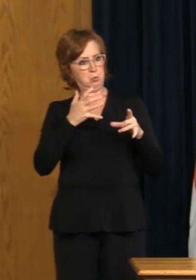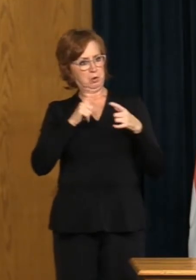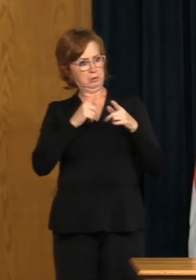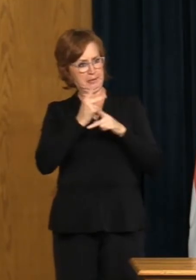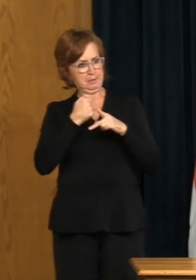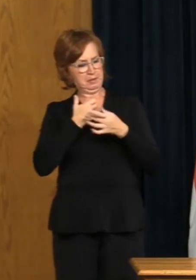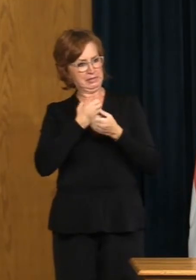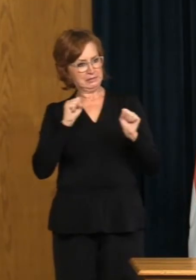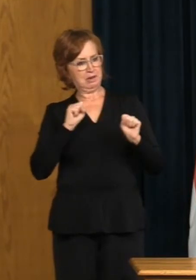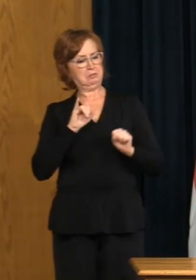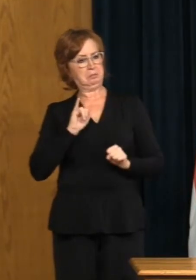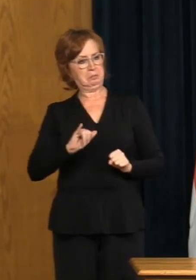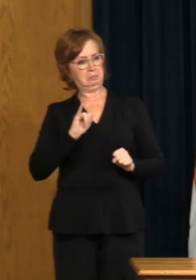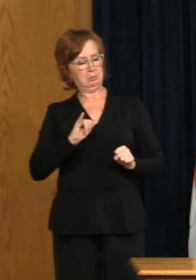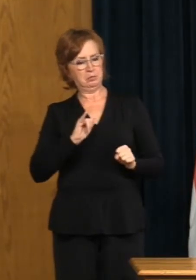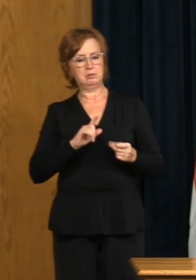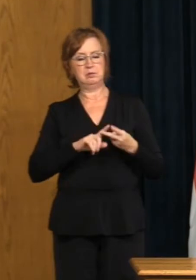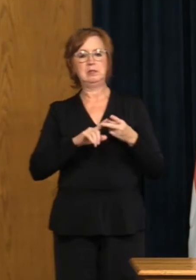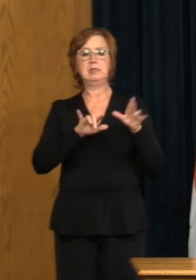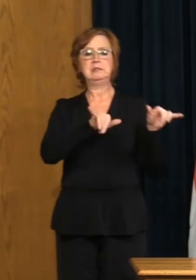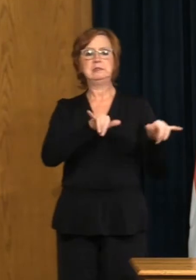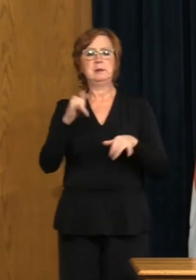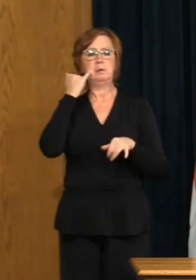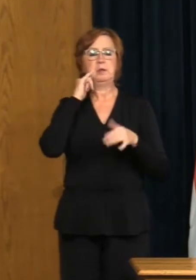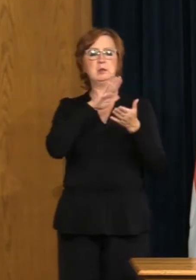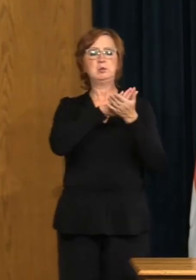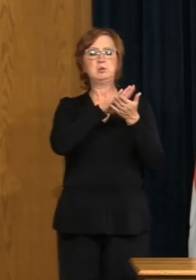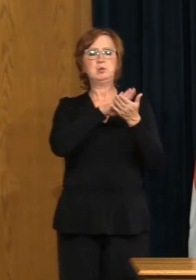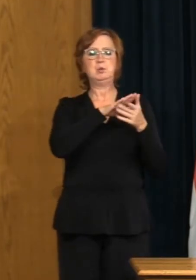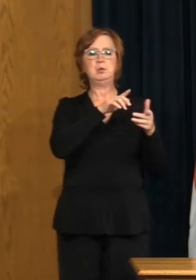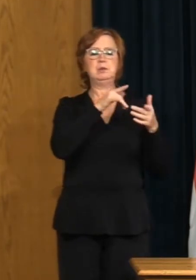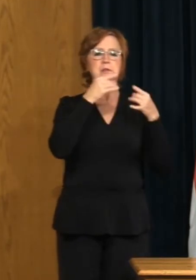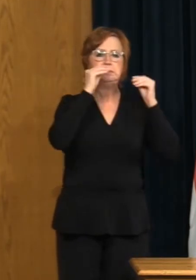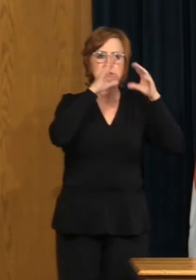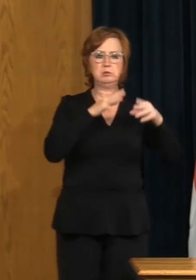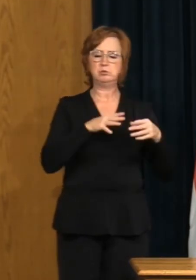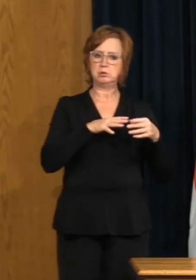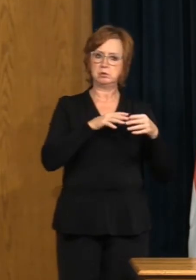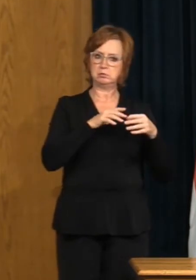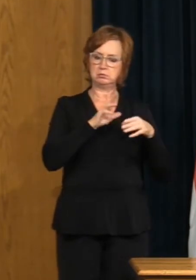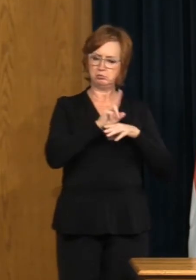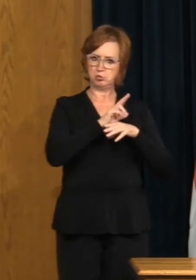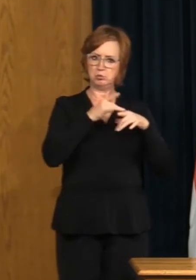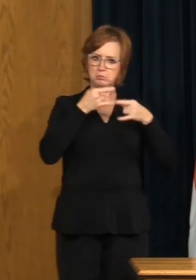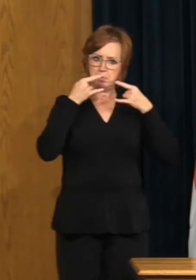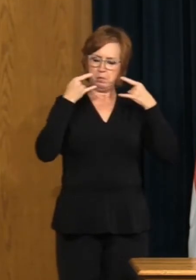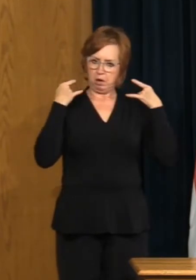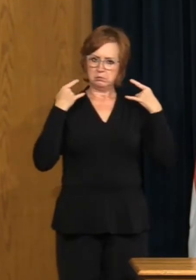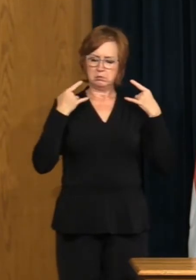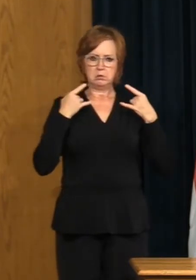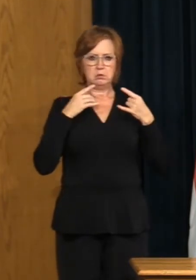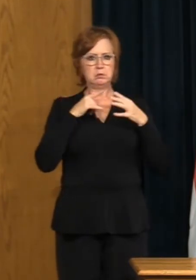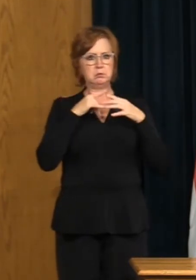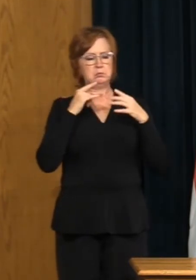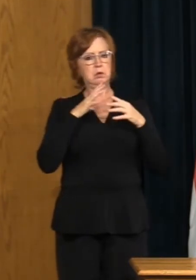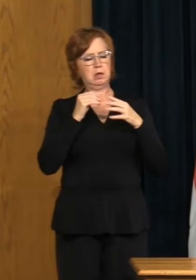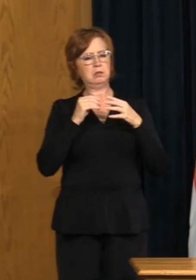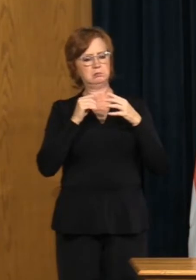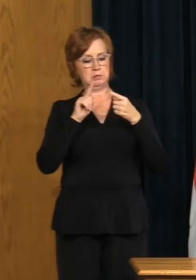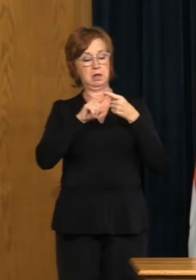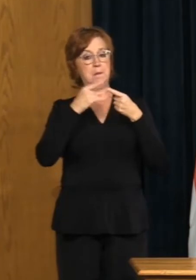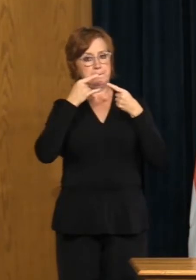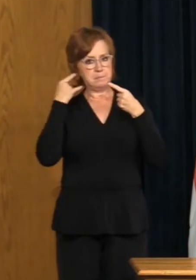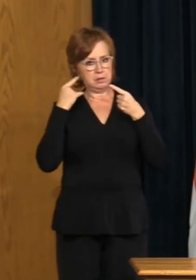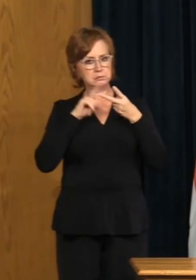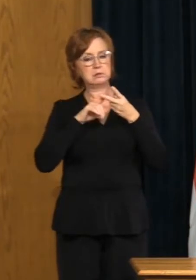required putting a mask on, and in a very conscientious way. So I think this is something that, as well as physical distancing,